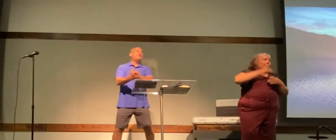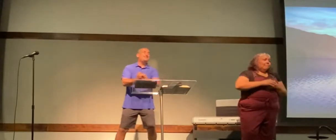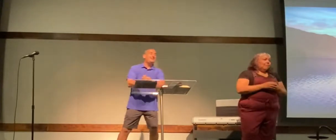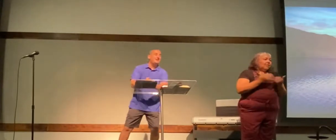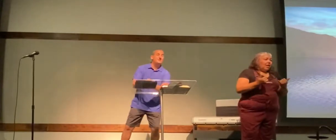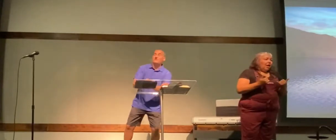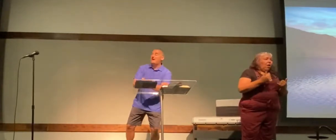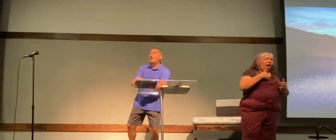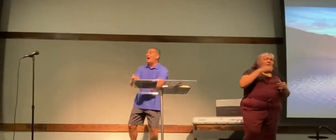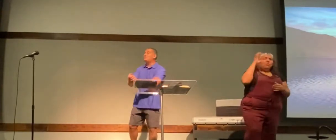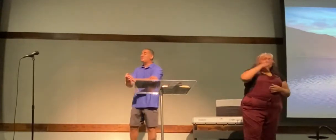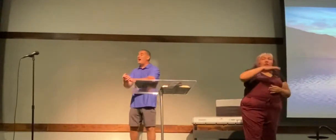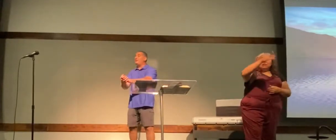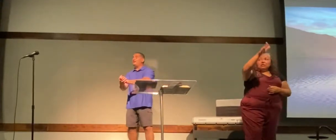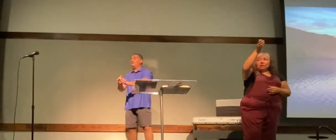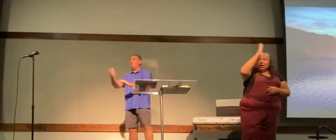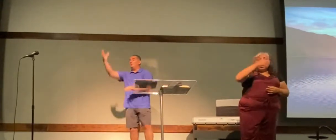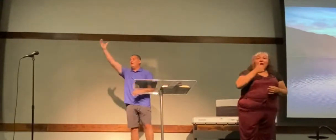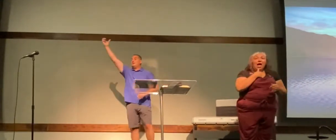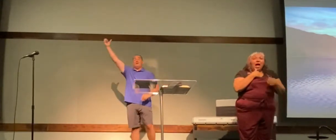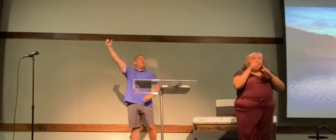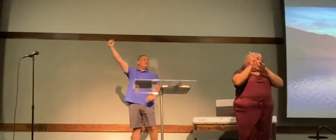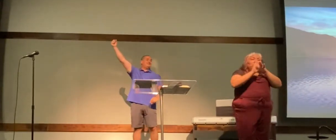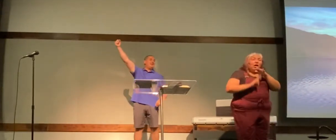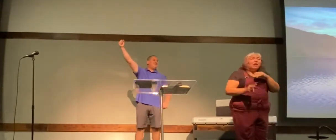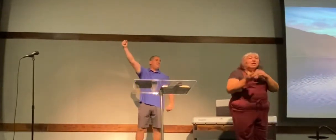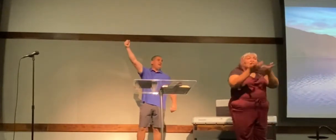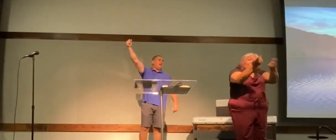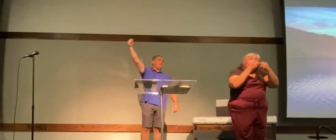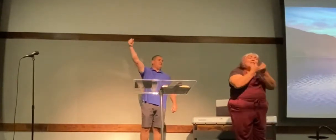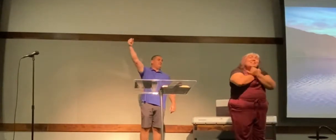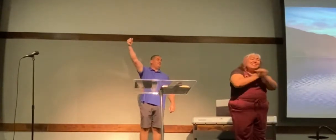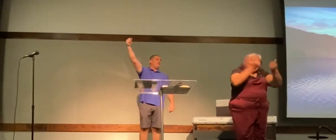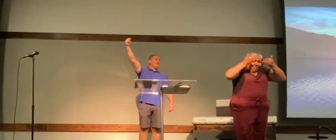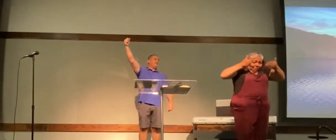I'm sinking, Father. I'm drowning, Lord. Come and save me.